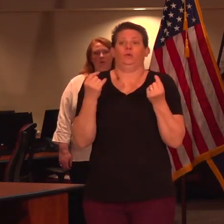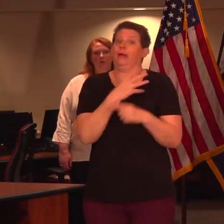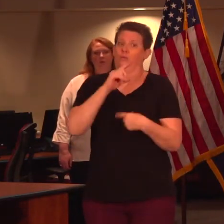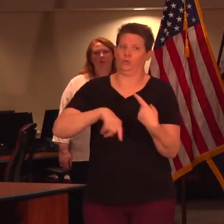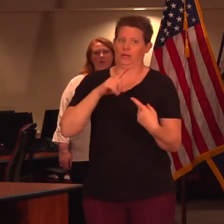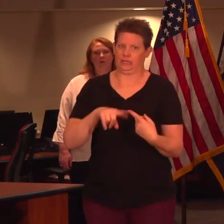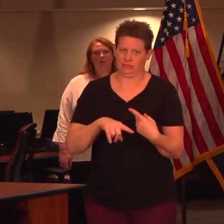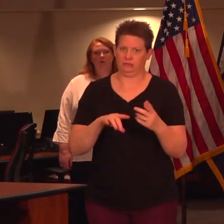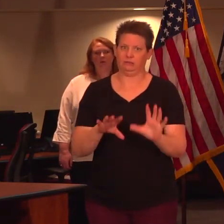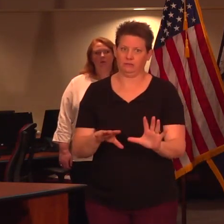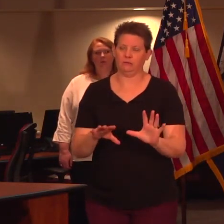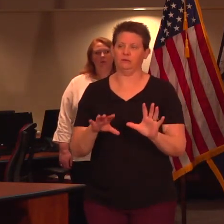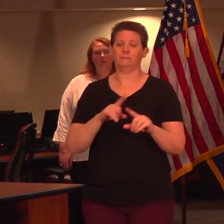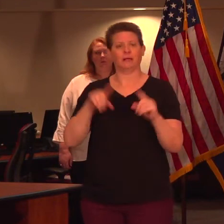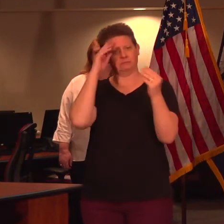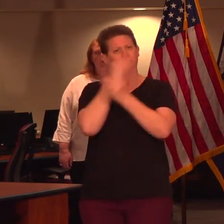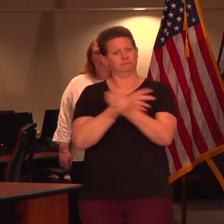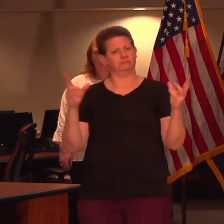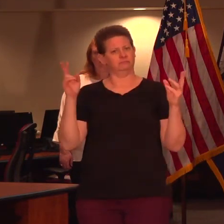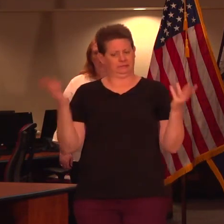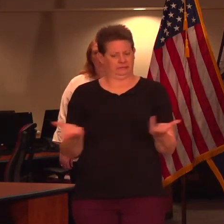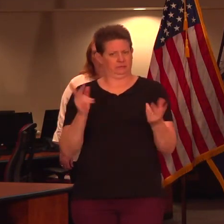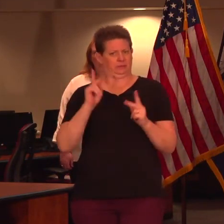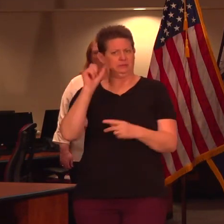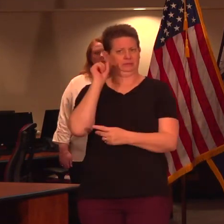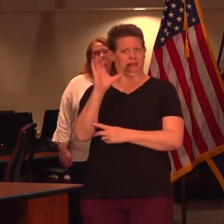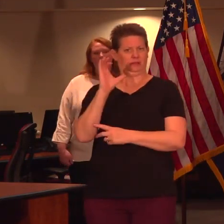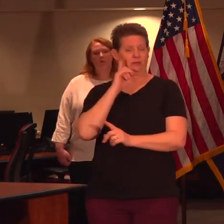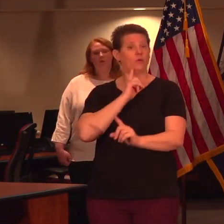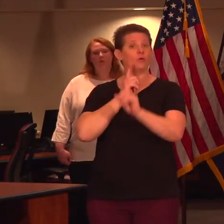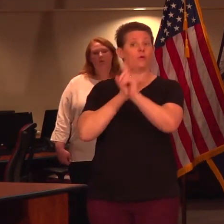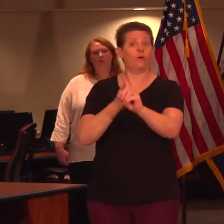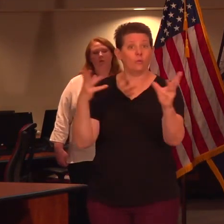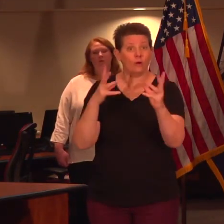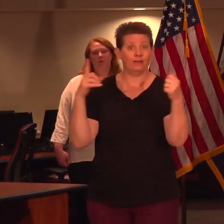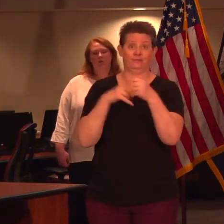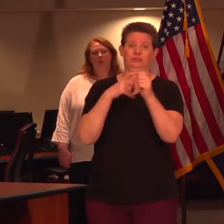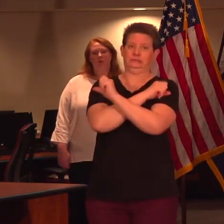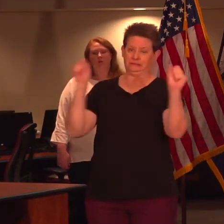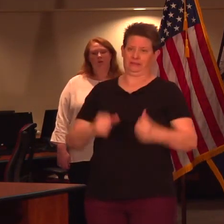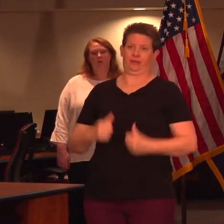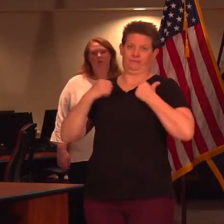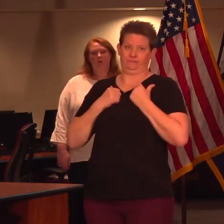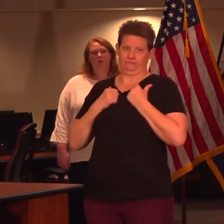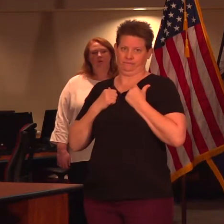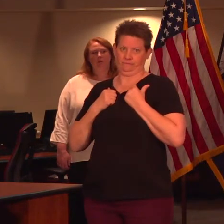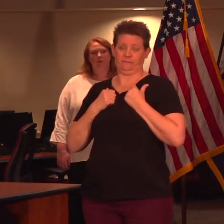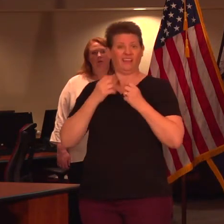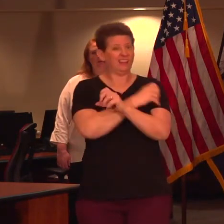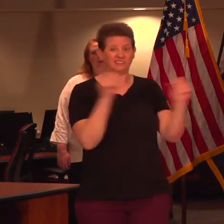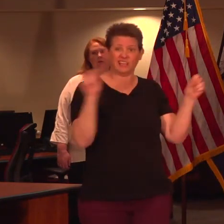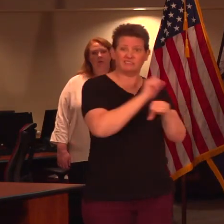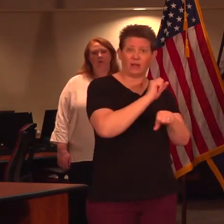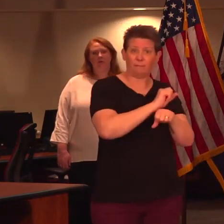them. But I want to assure the people of South Carolina, our goal is to save lives, but also to save jobs